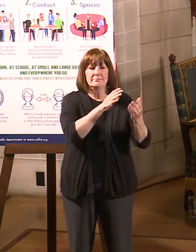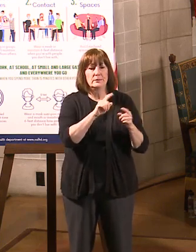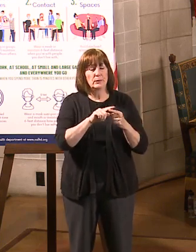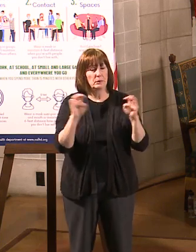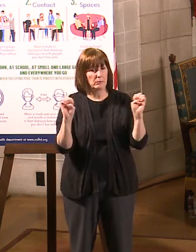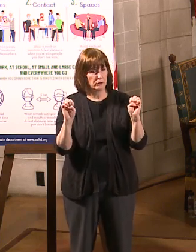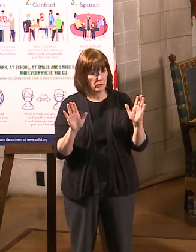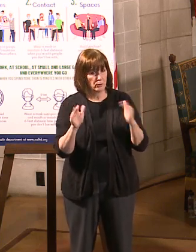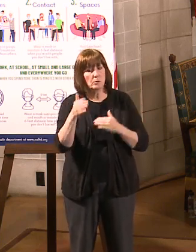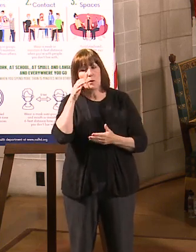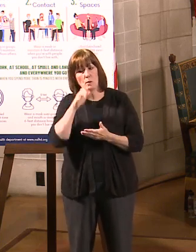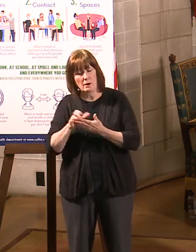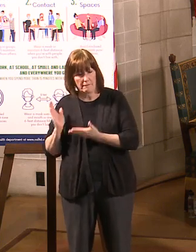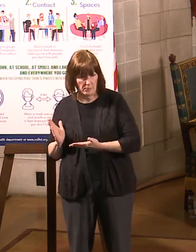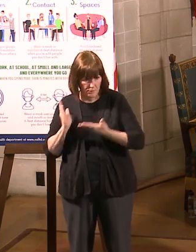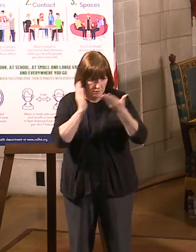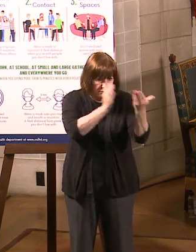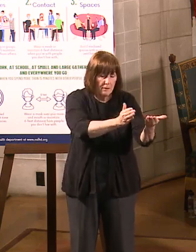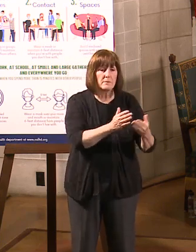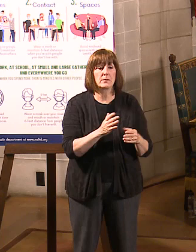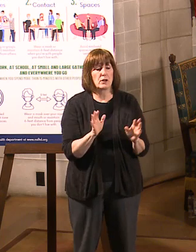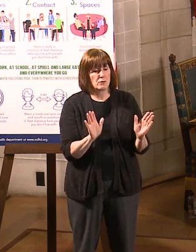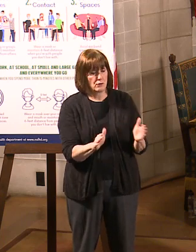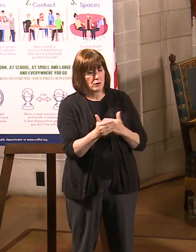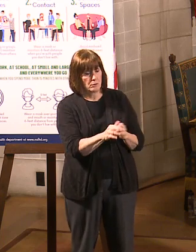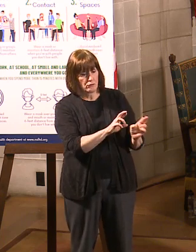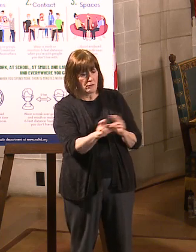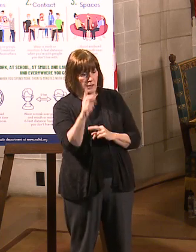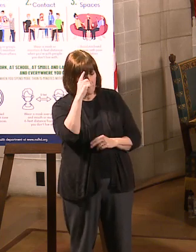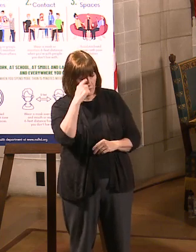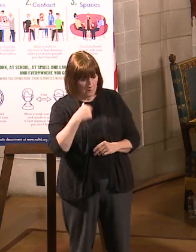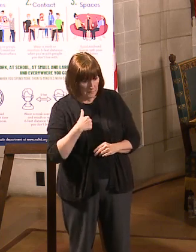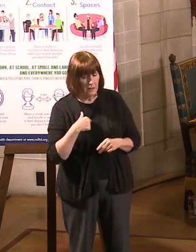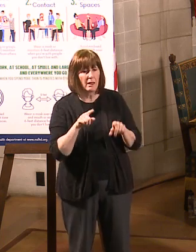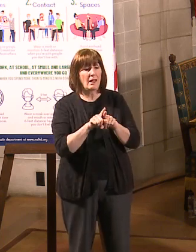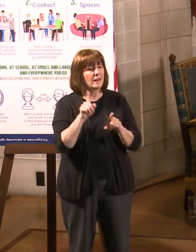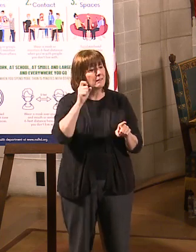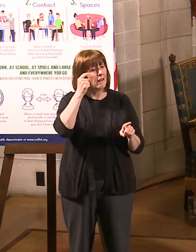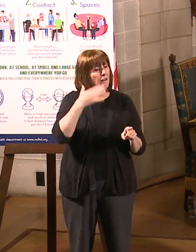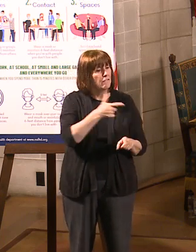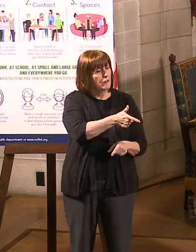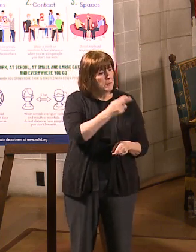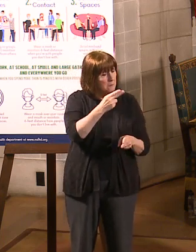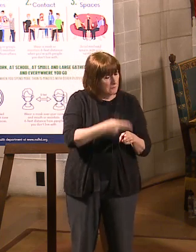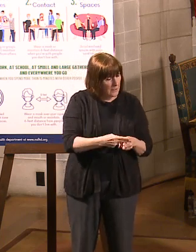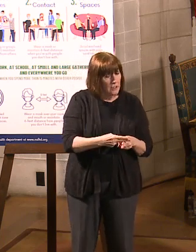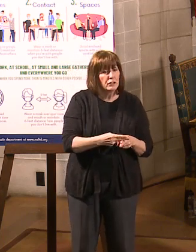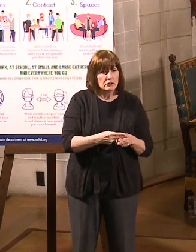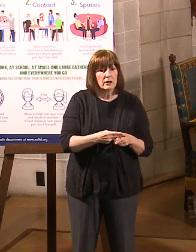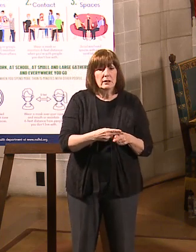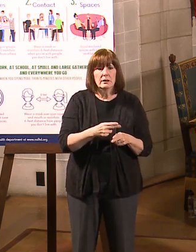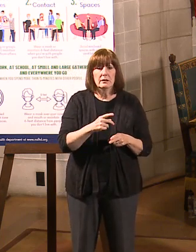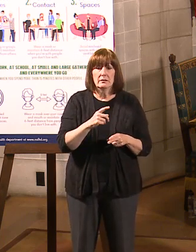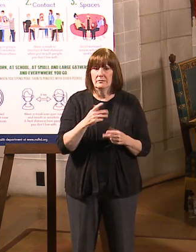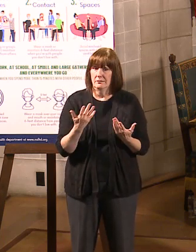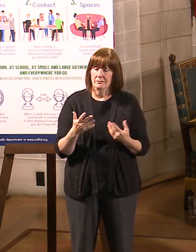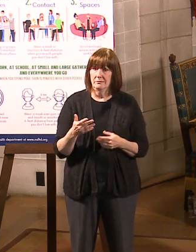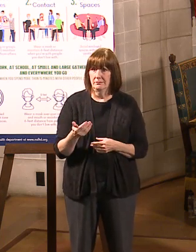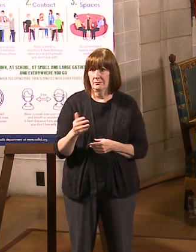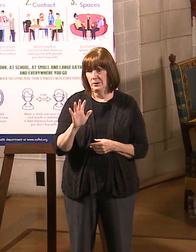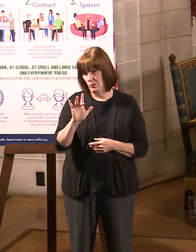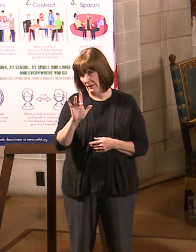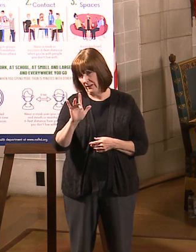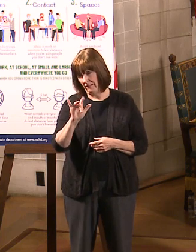in. They got a room ready for me, and as the Governor had mentioned, there was back the 25th